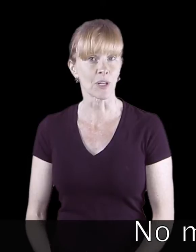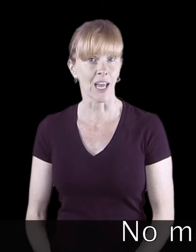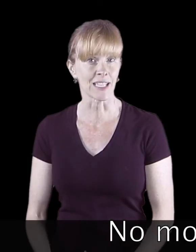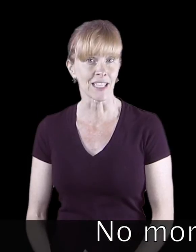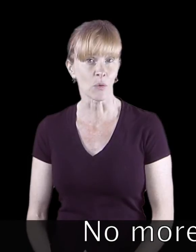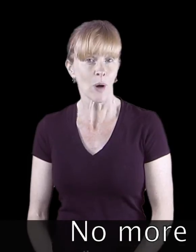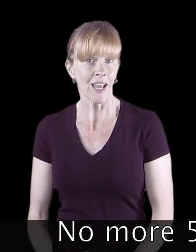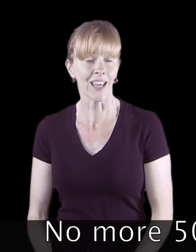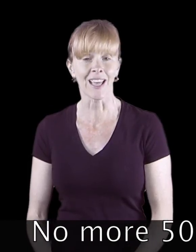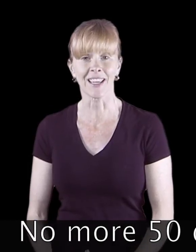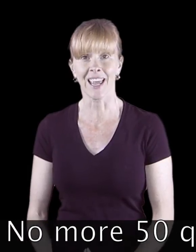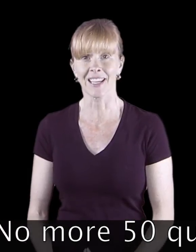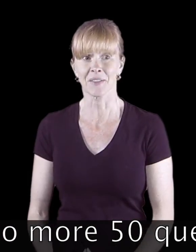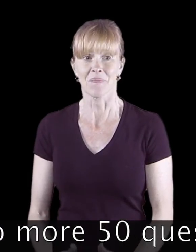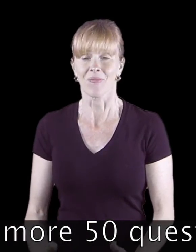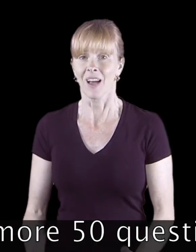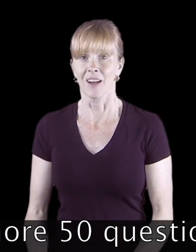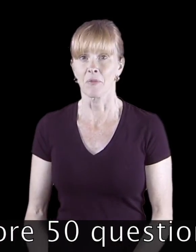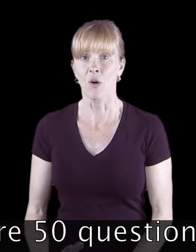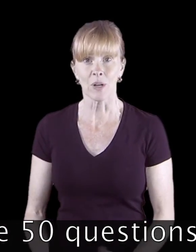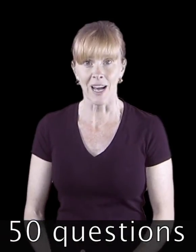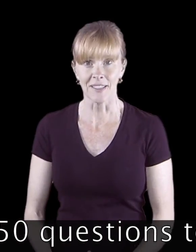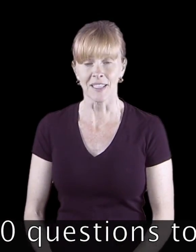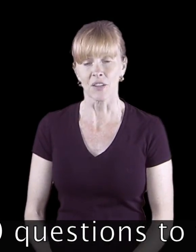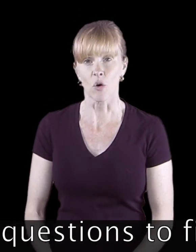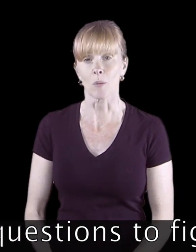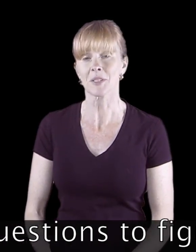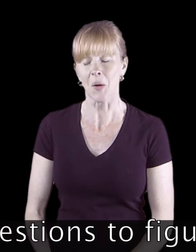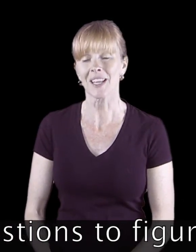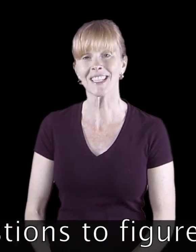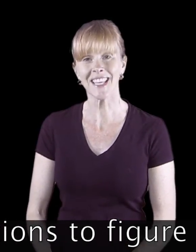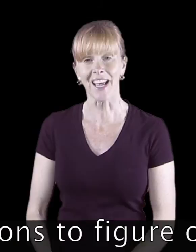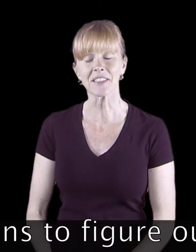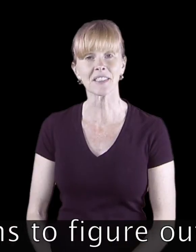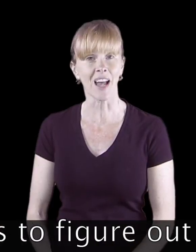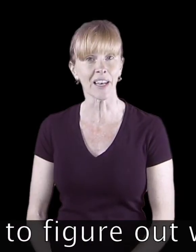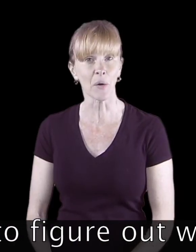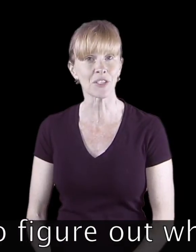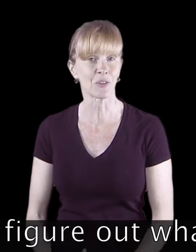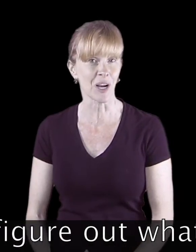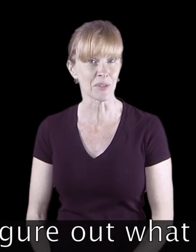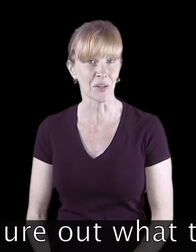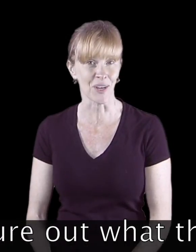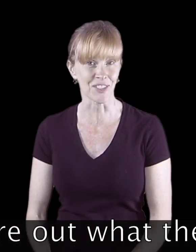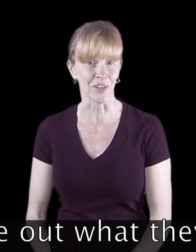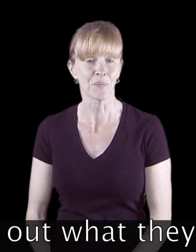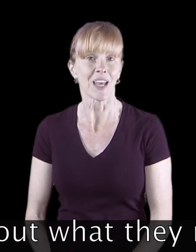communicate in any way and they can't vocalize in any form. So in this case, sign language will come to your rescue.